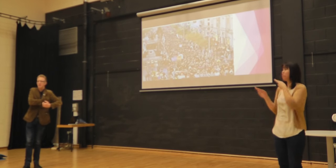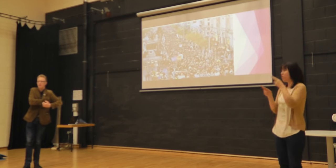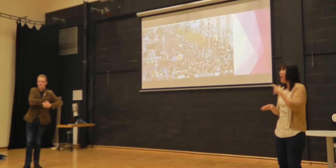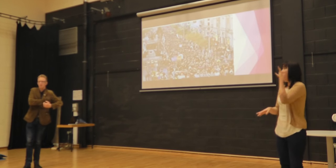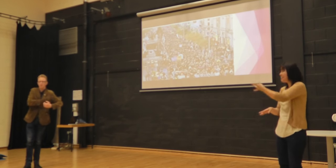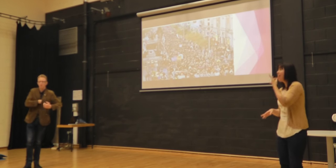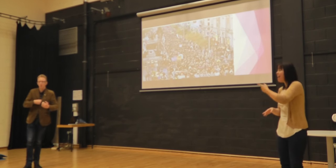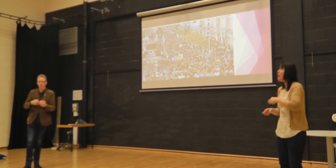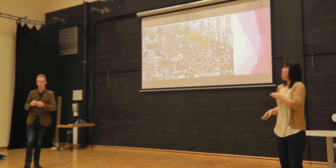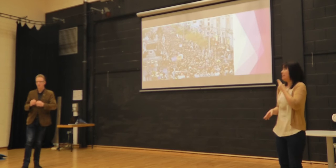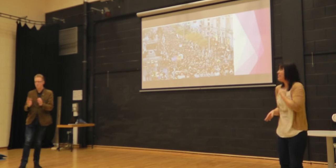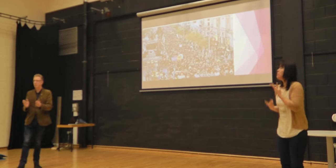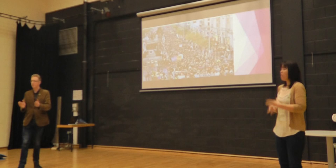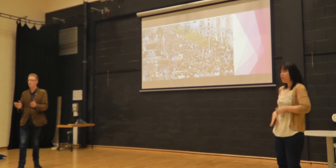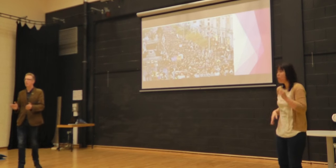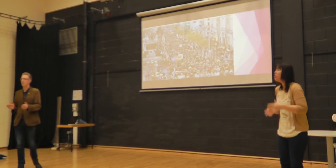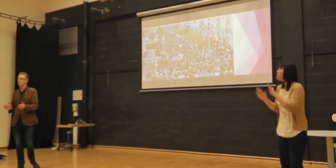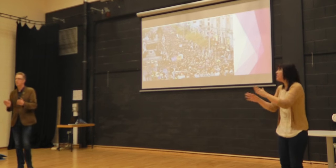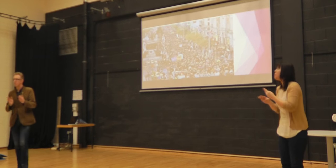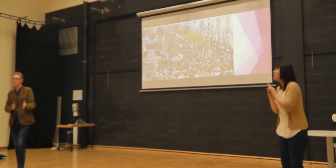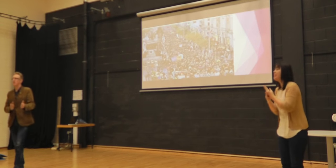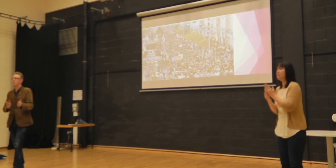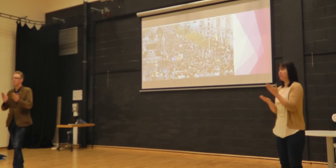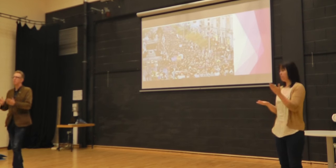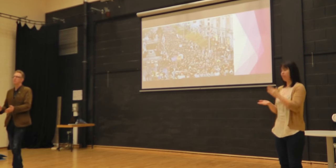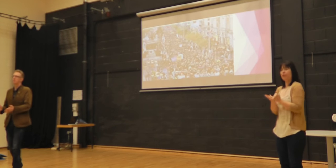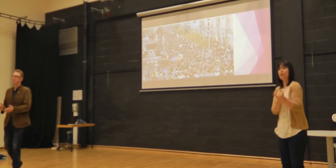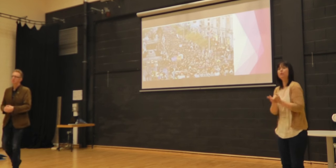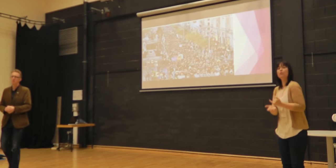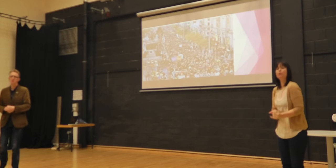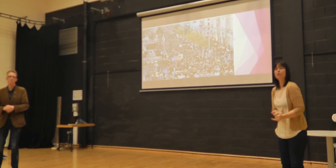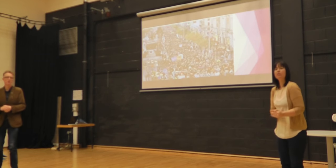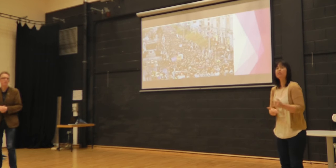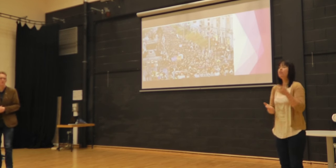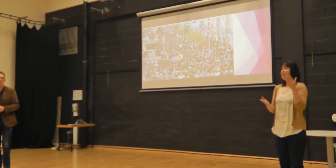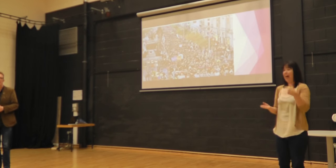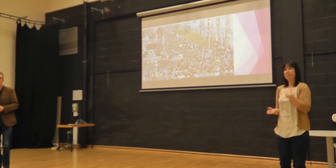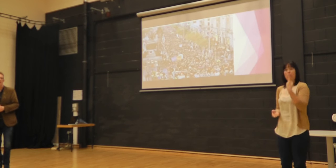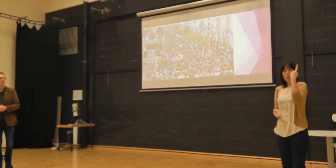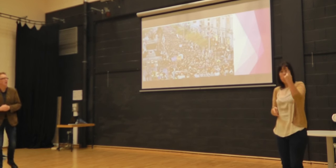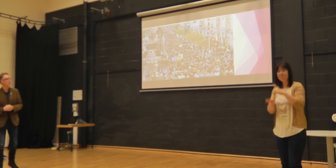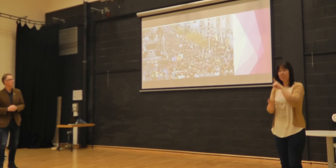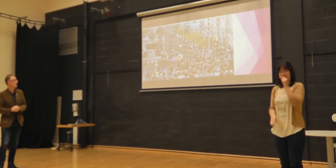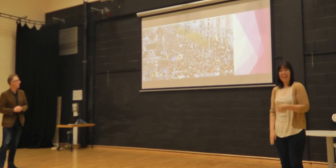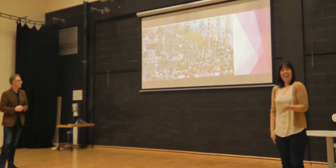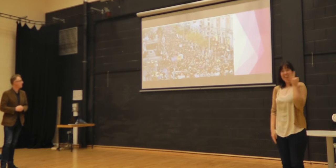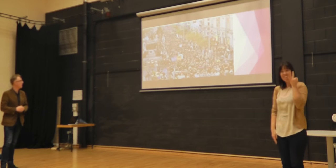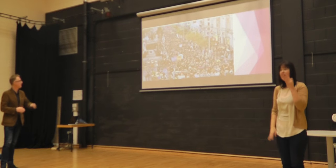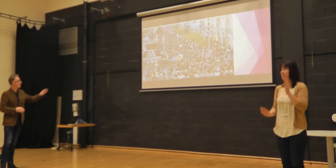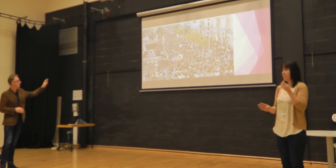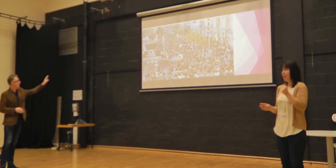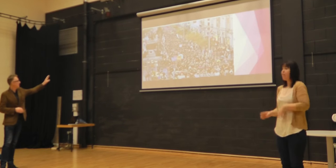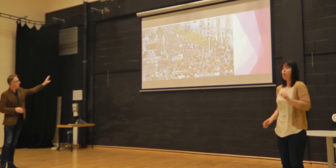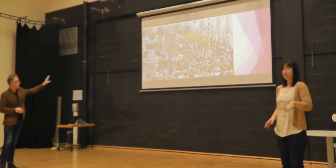obstetricians, Peter Boylan, has made it very clear. If she'd had an abortion, she'd still be alive today. And I